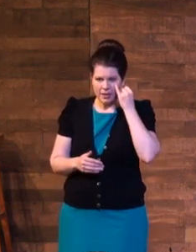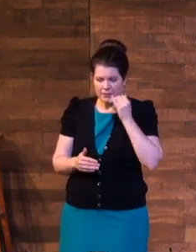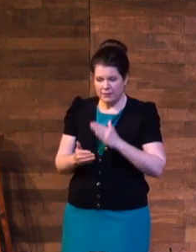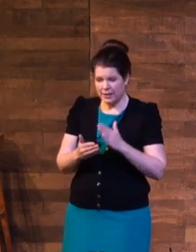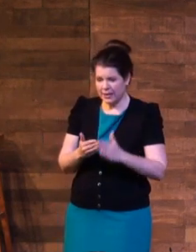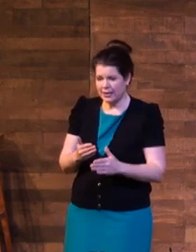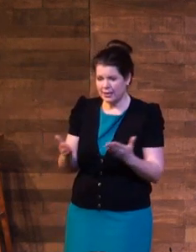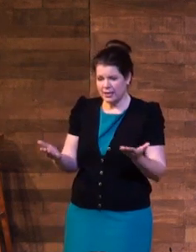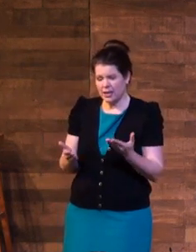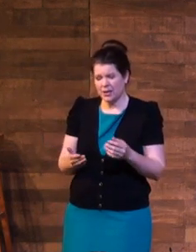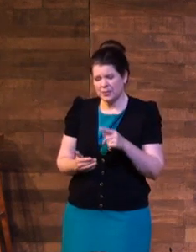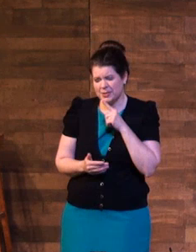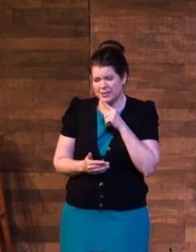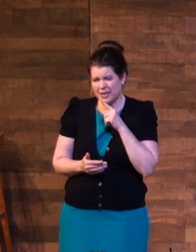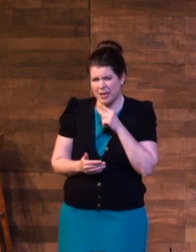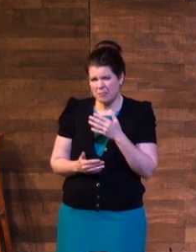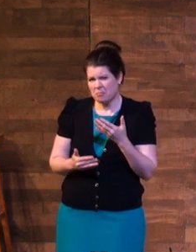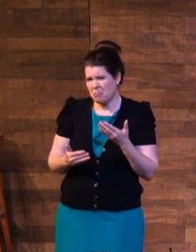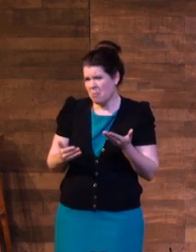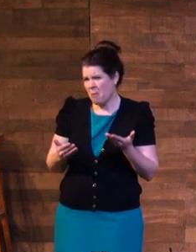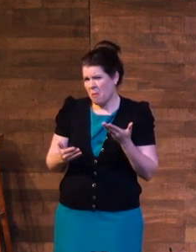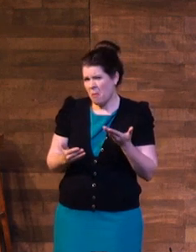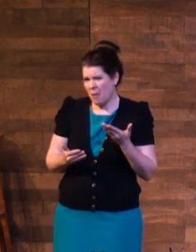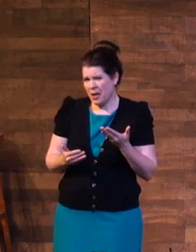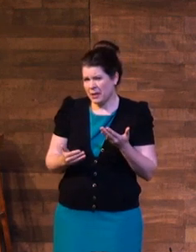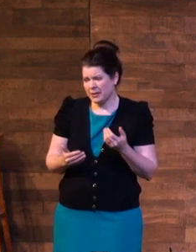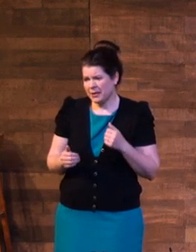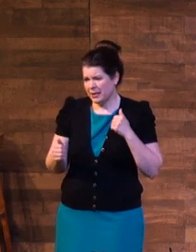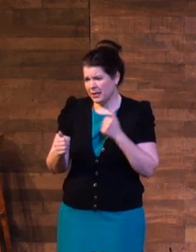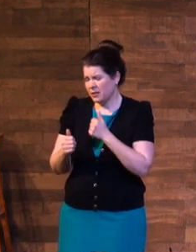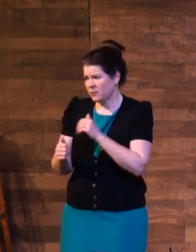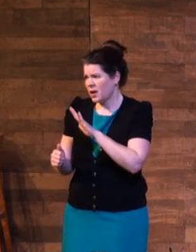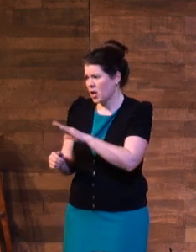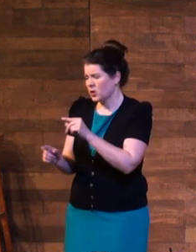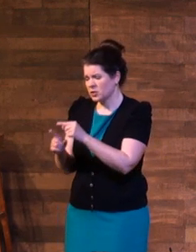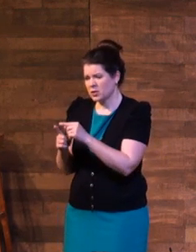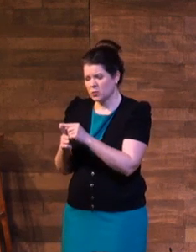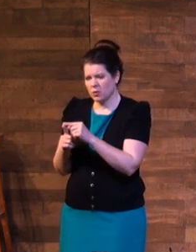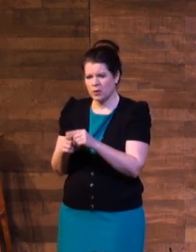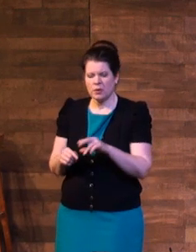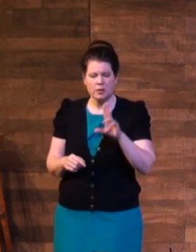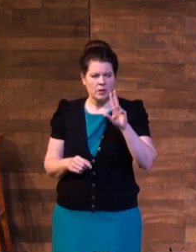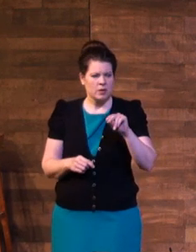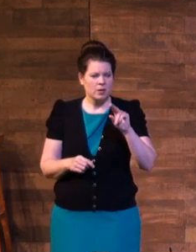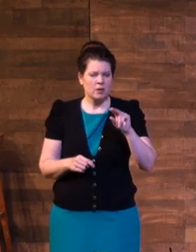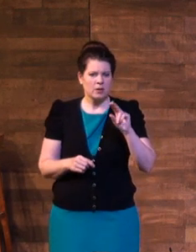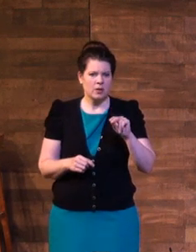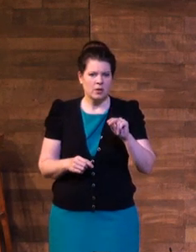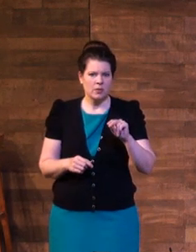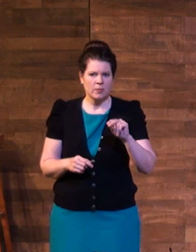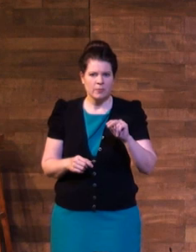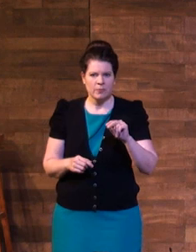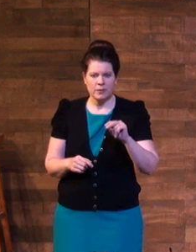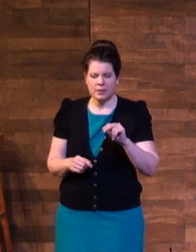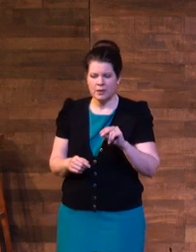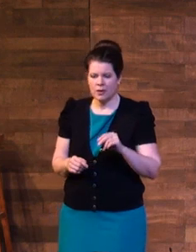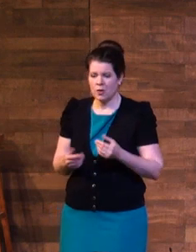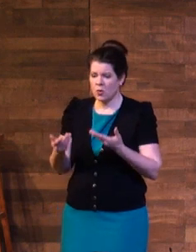word. It's a noble thing that he tried to do, but it doesn't end here. After he does what it sounds like he did to his